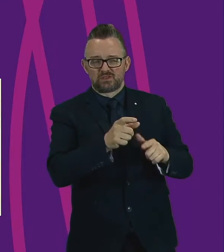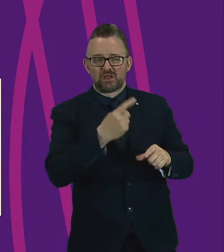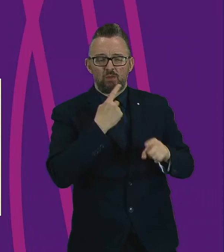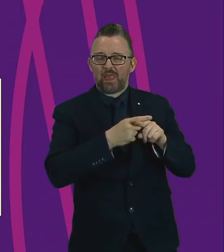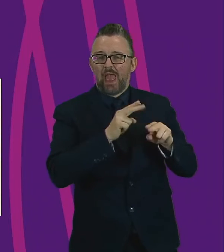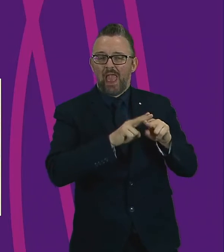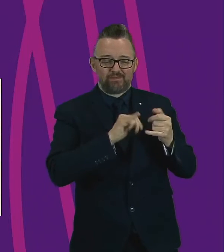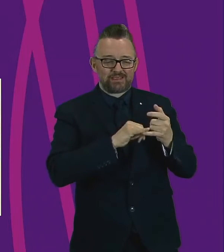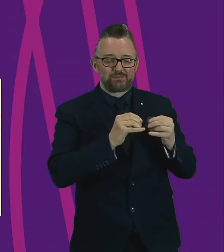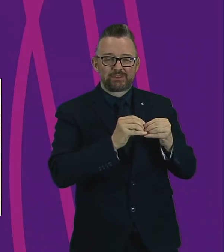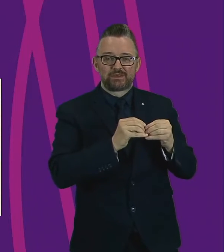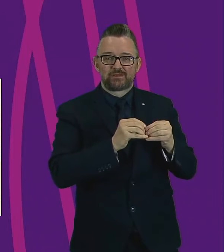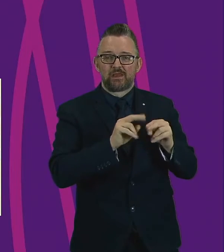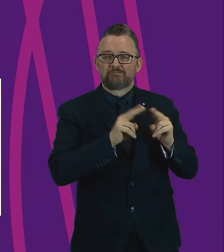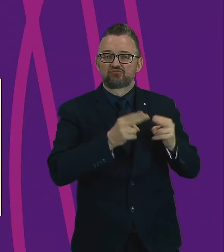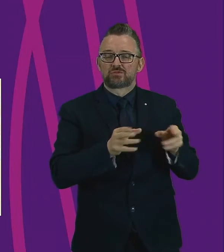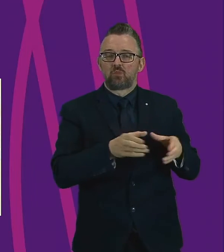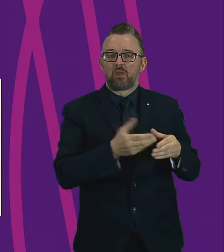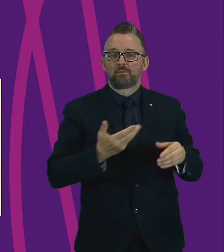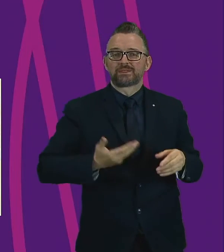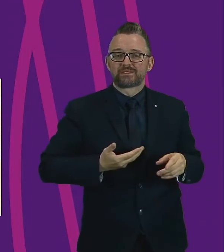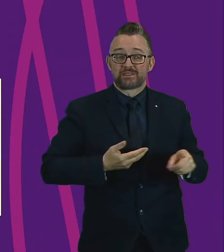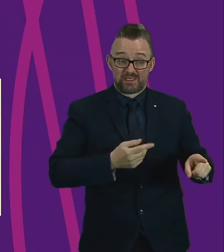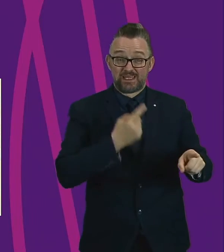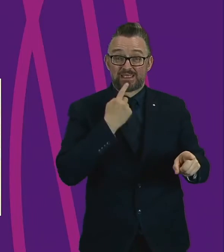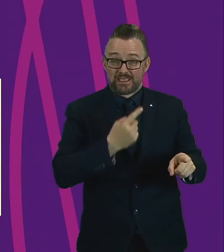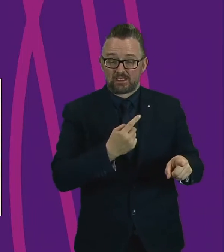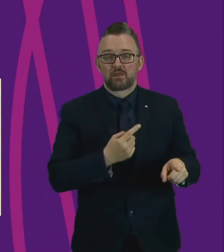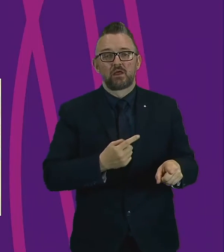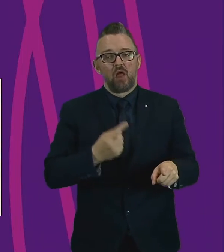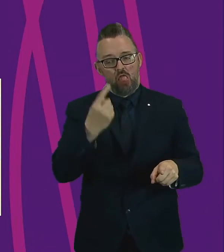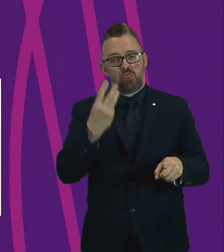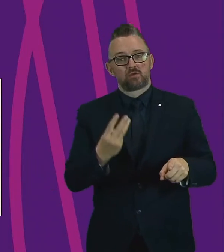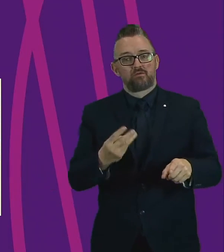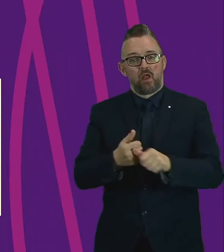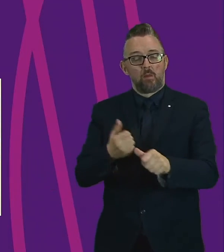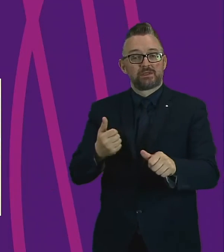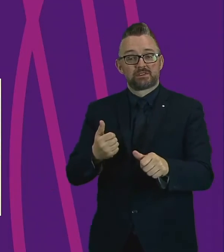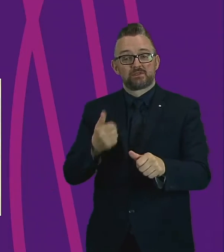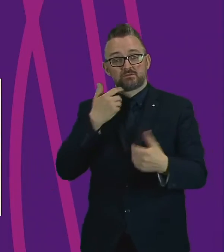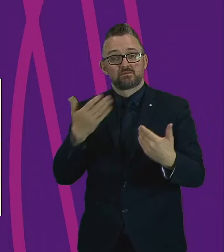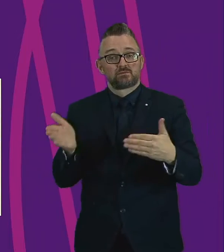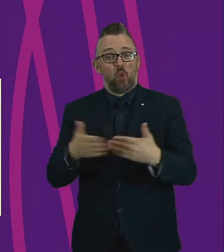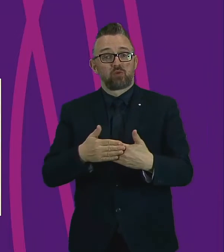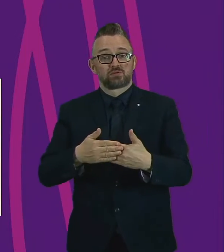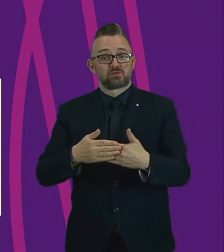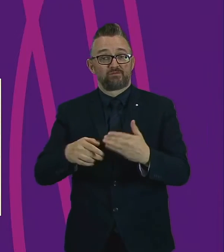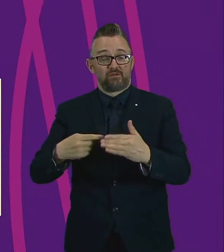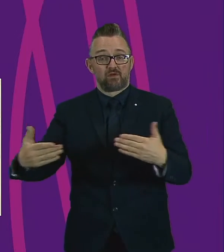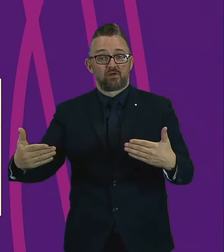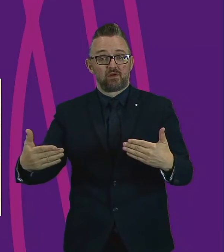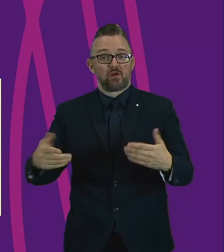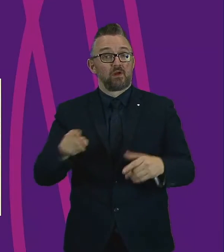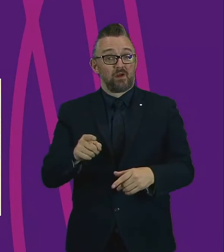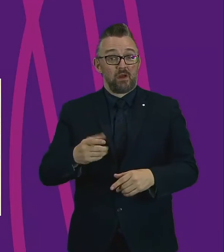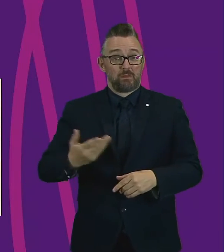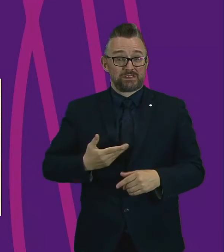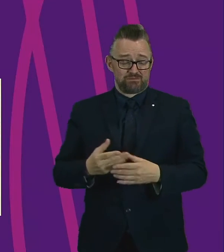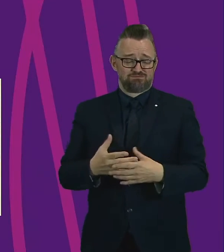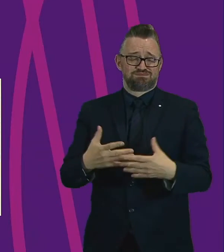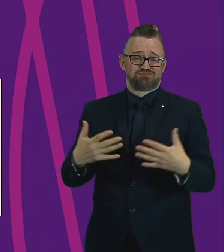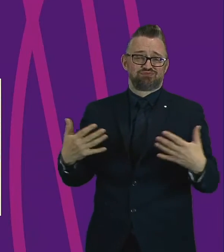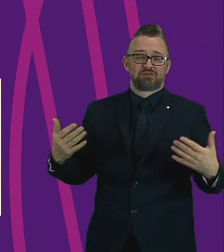that a third of the companies they represent would not reopen. That's a huge amount of businesses.